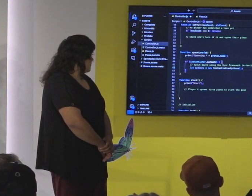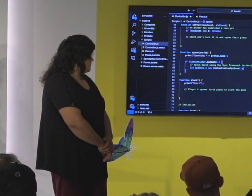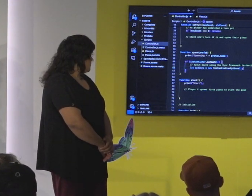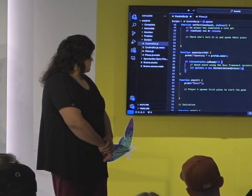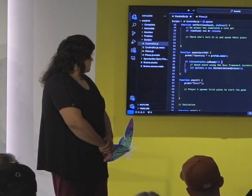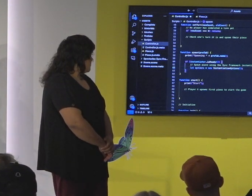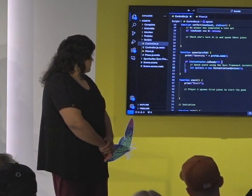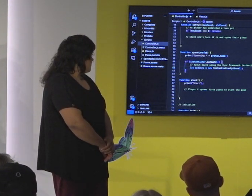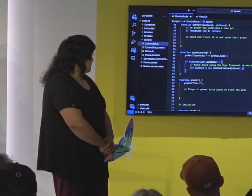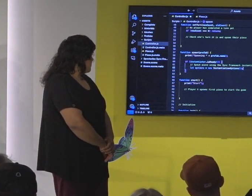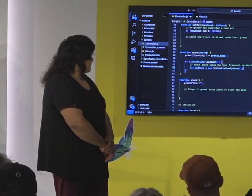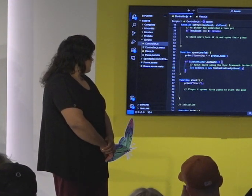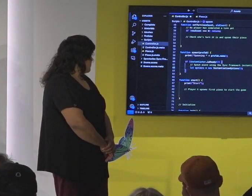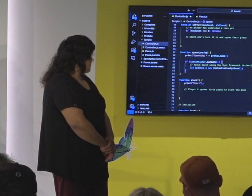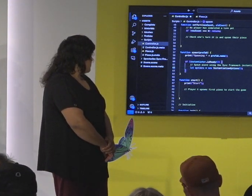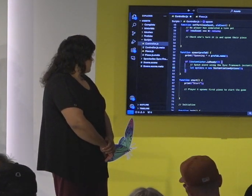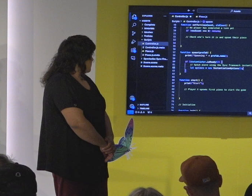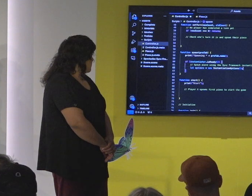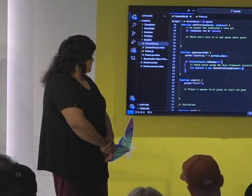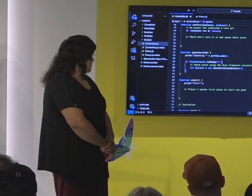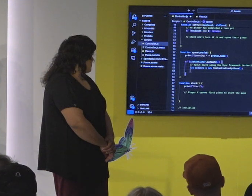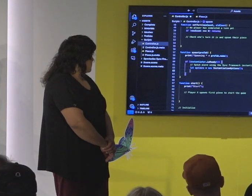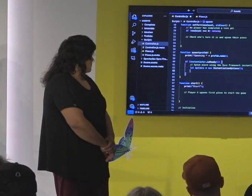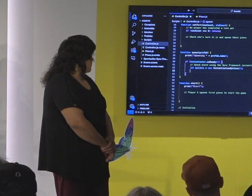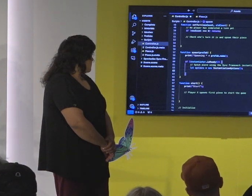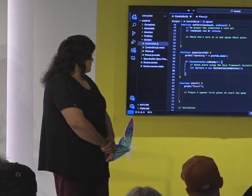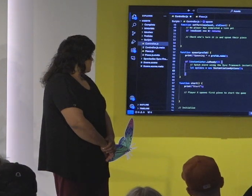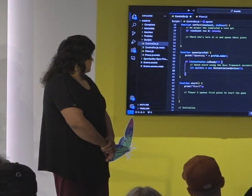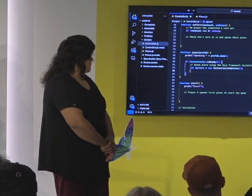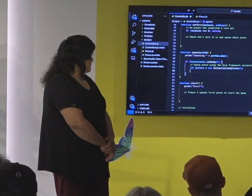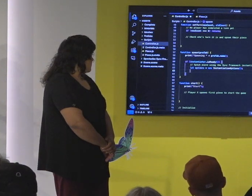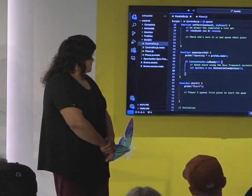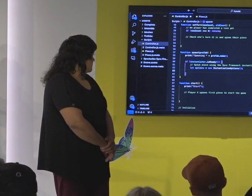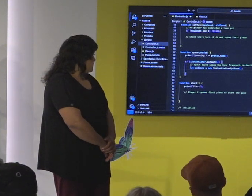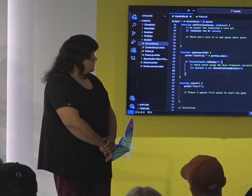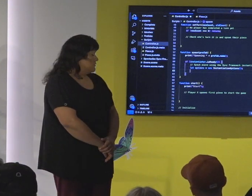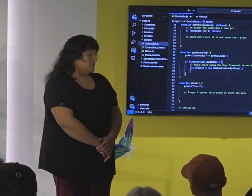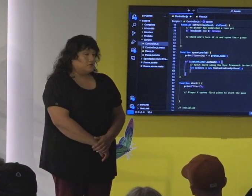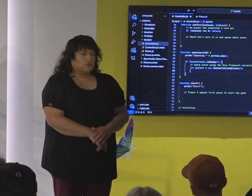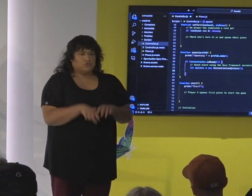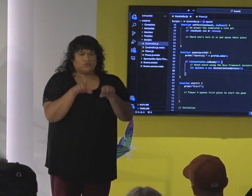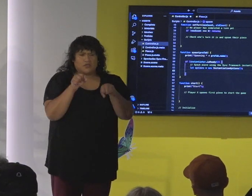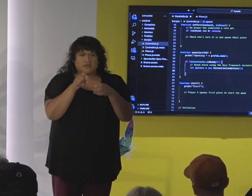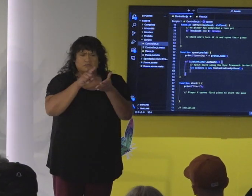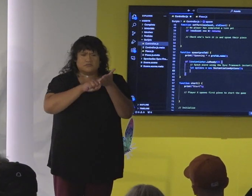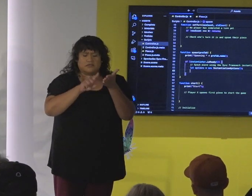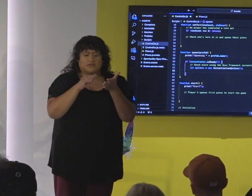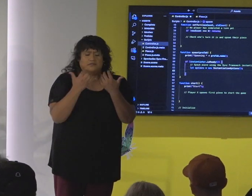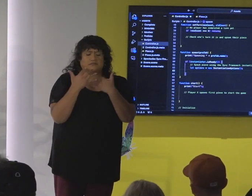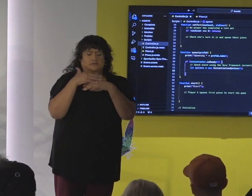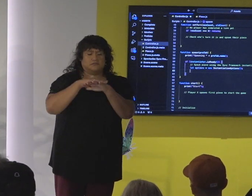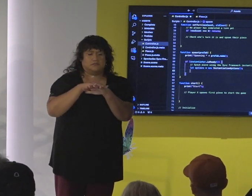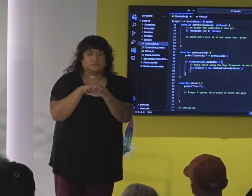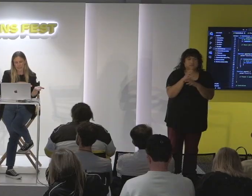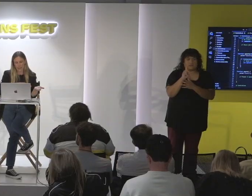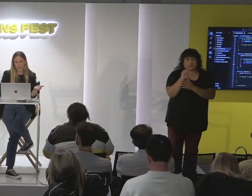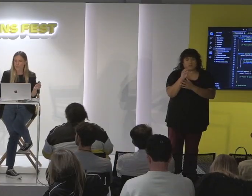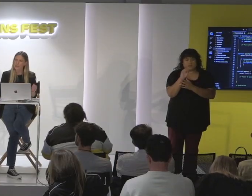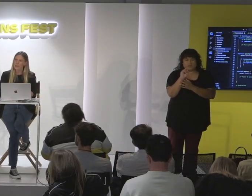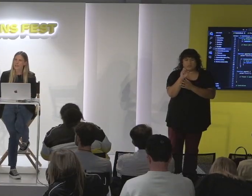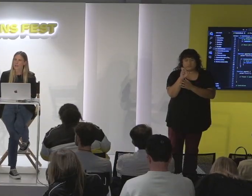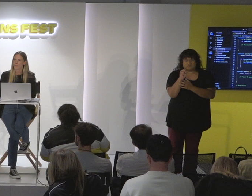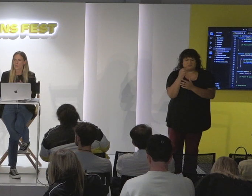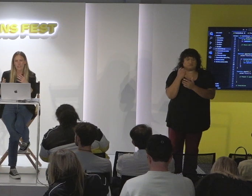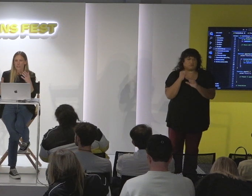And we do that with new instantiation options. You can check the Sync Framework documentation. There's a lot of options that you can set